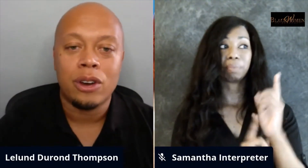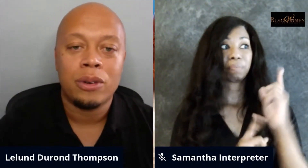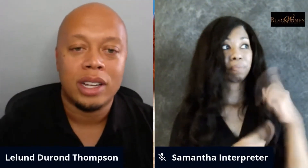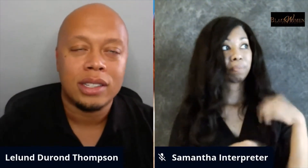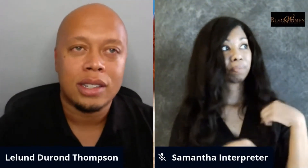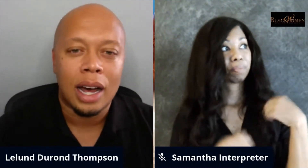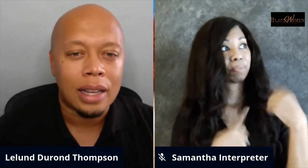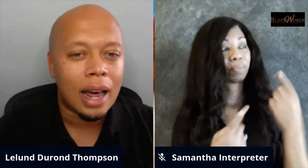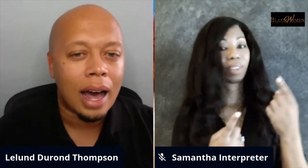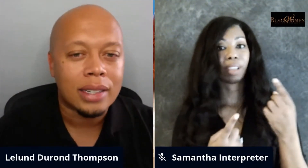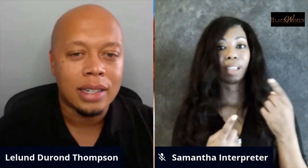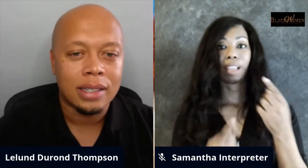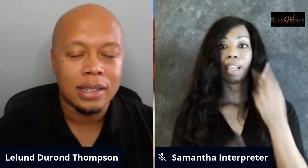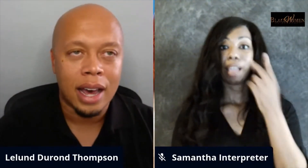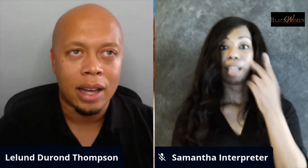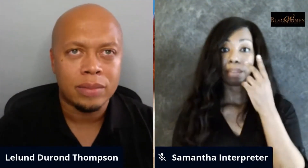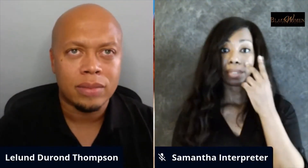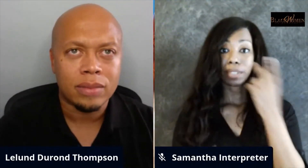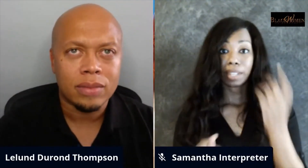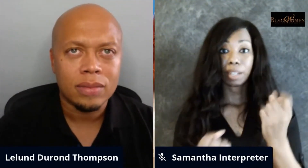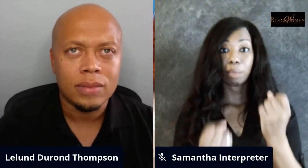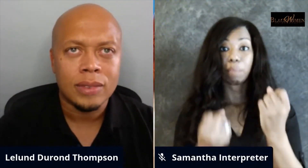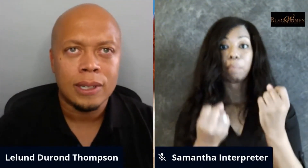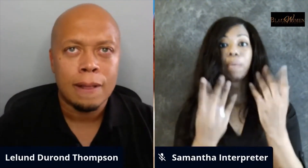have noticed a lot is that